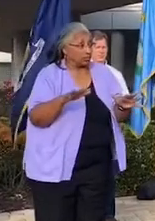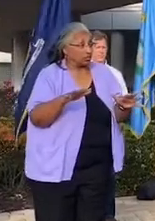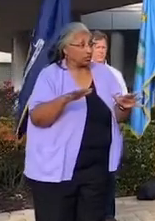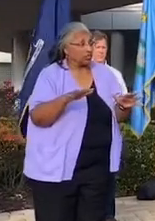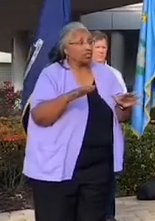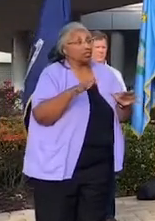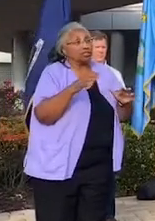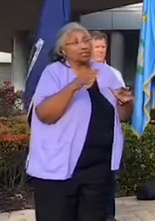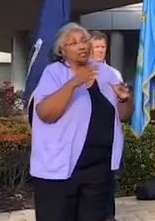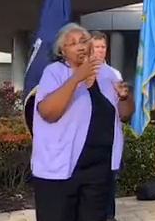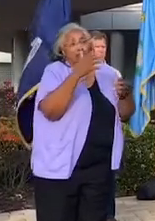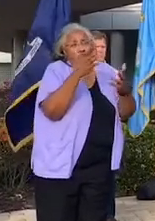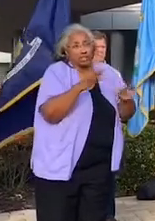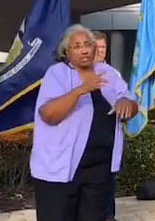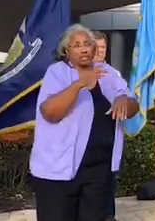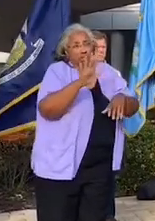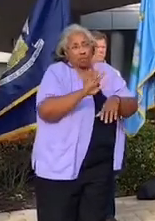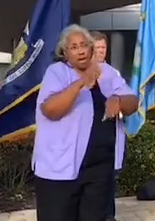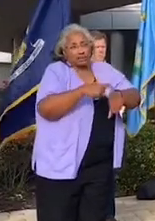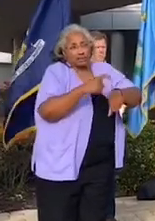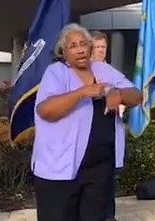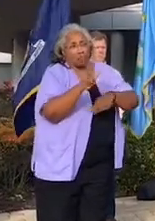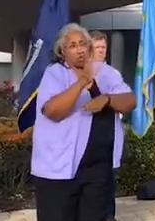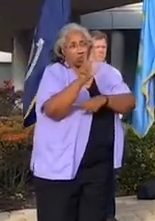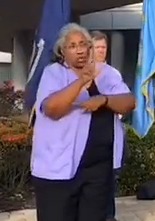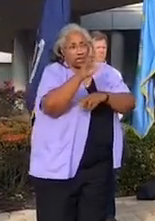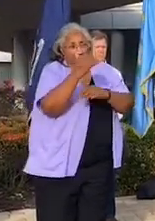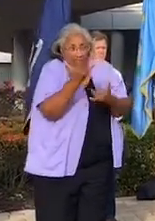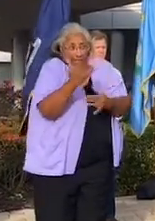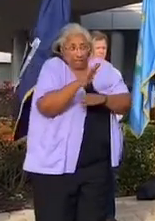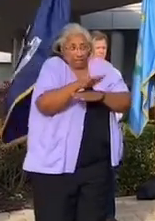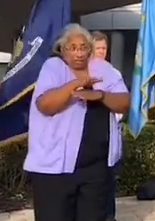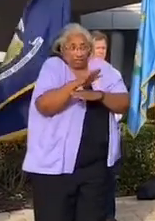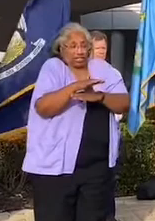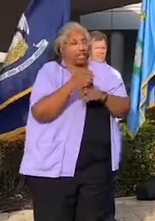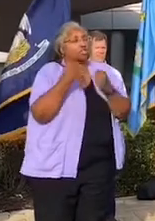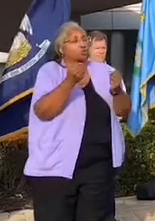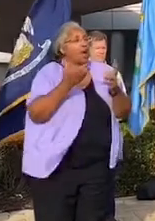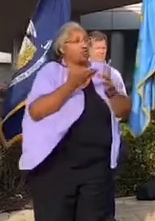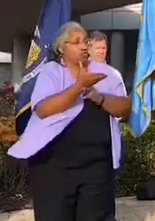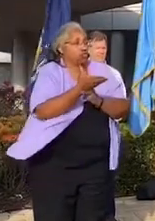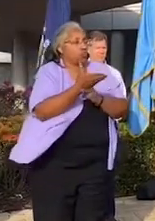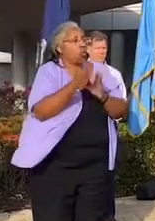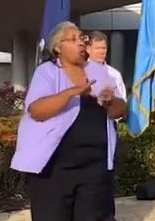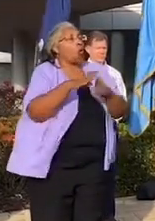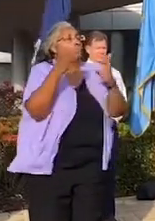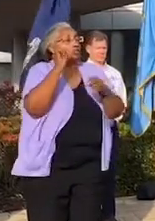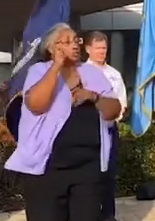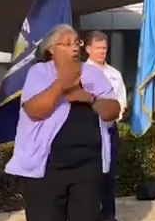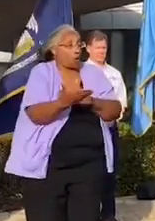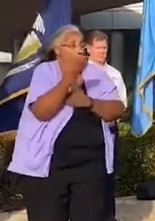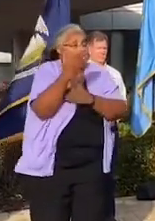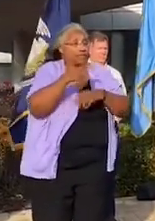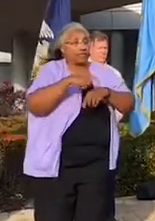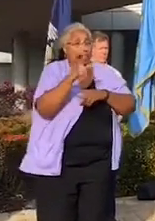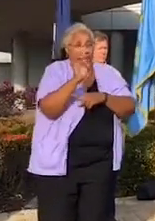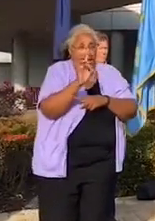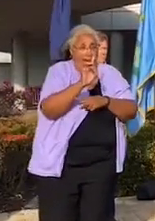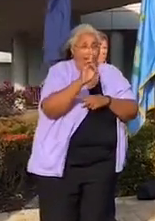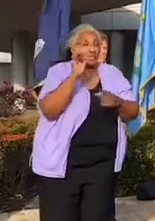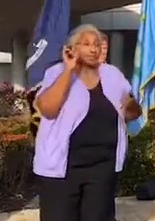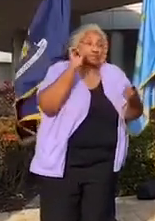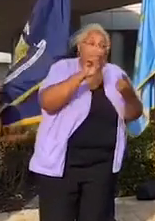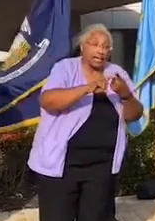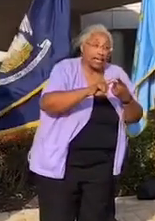3 p.m. The drive-through testing sites will open up tomorrow at 8 a.m. and will be open until